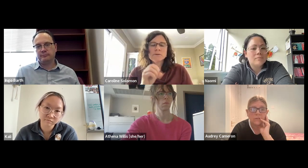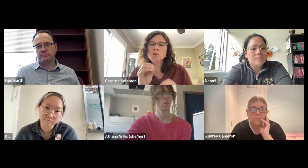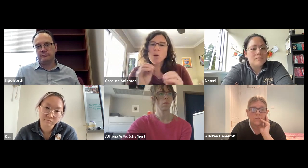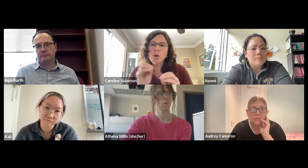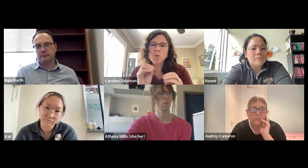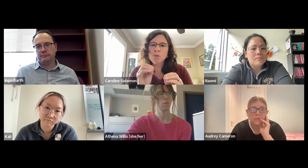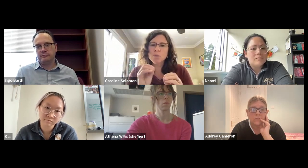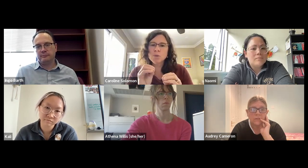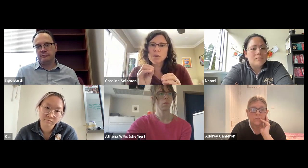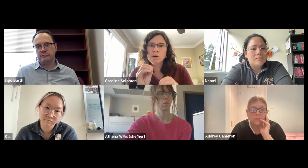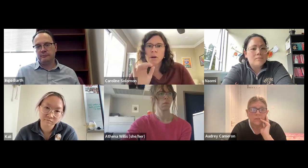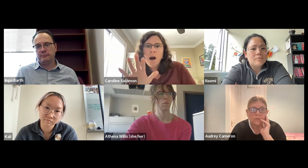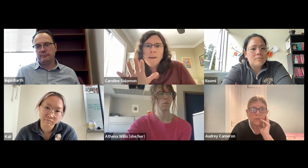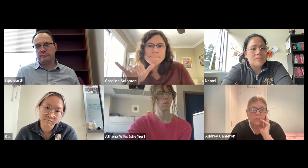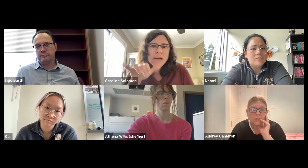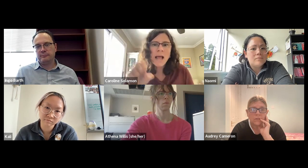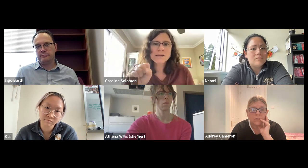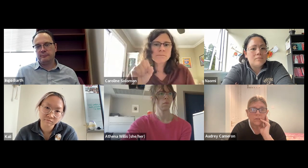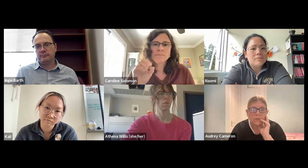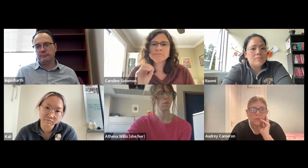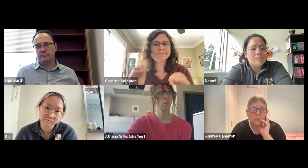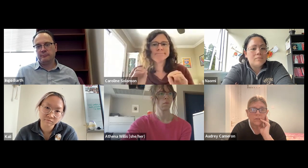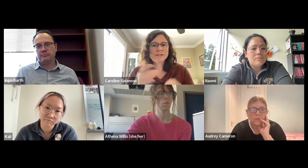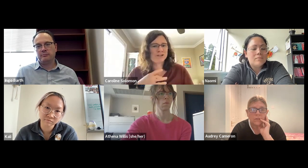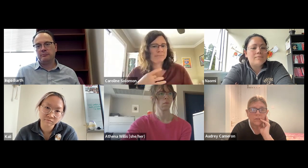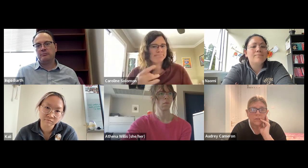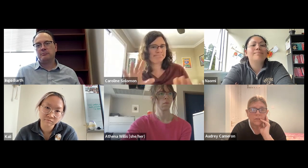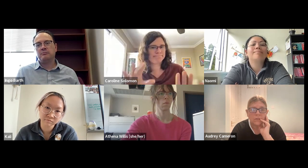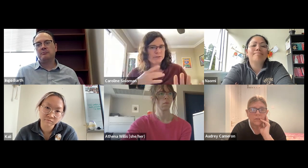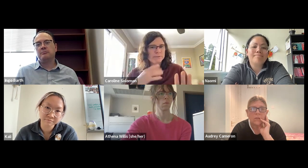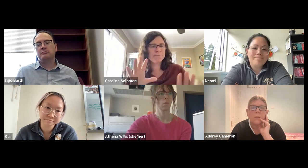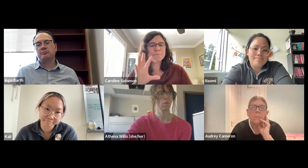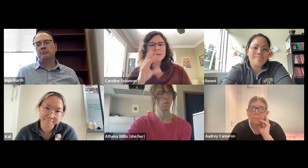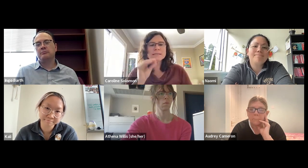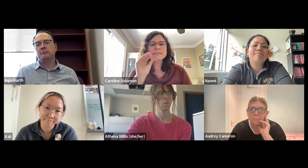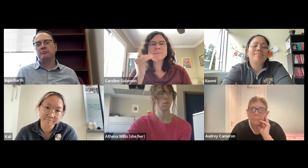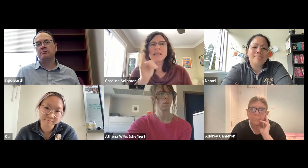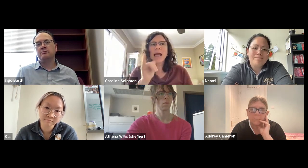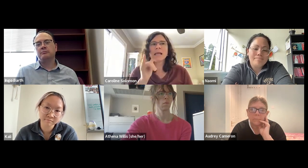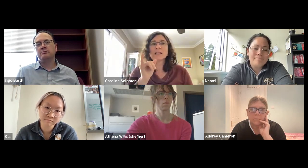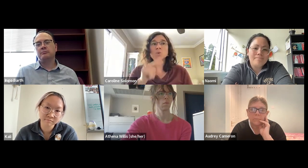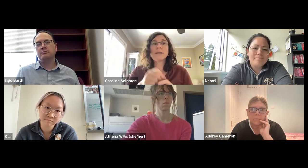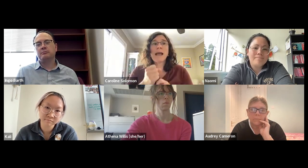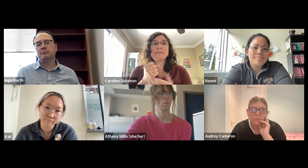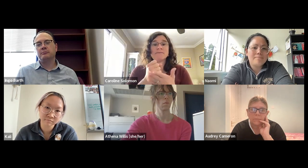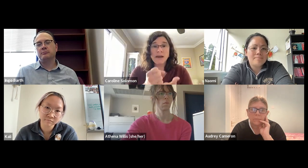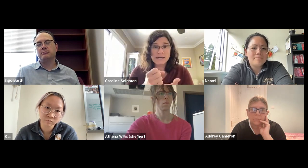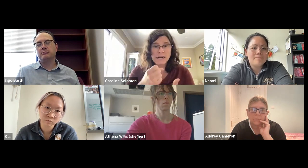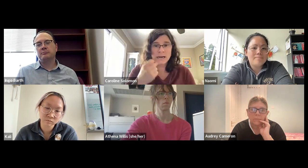interestingly enough, there was no real response of like, oh yes, it seems more like